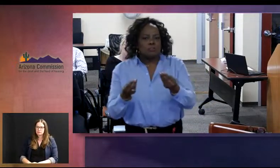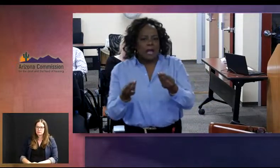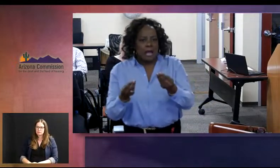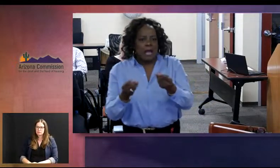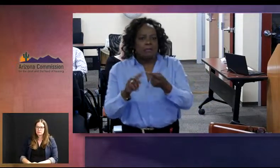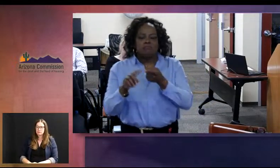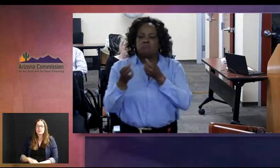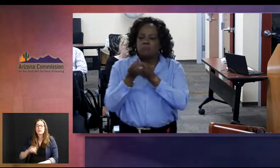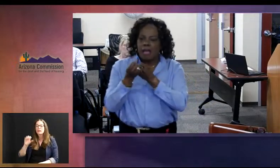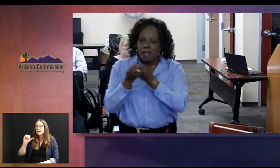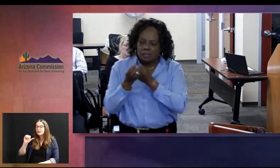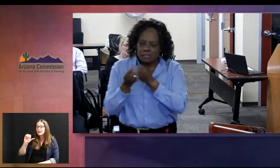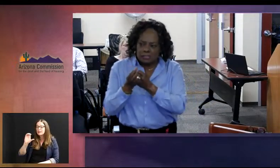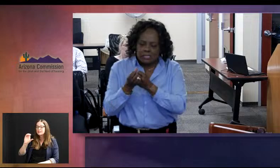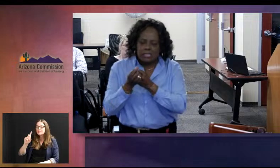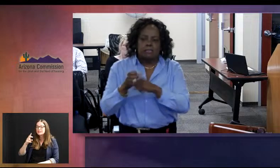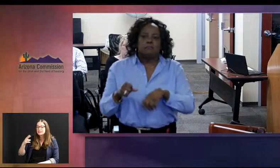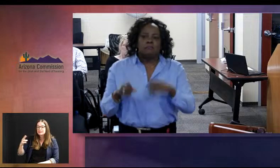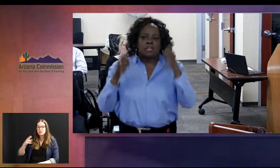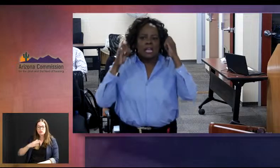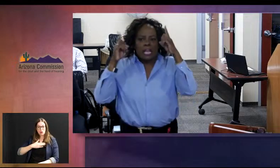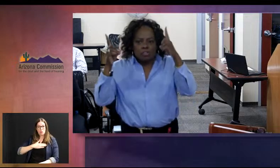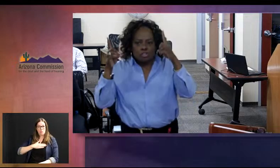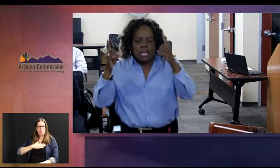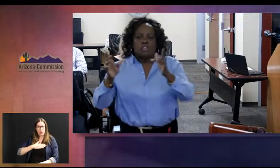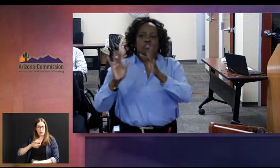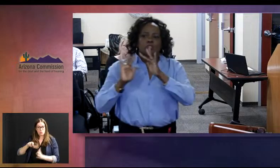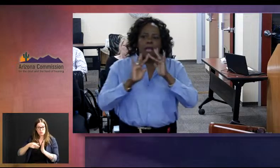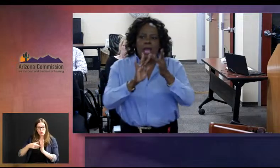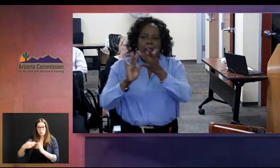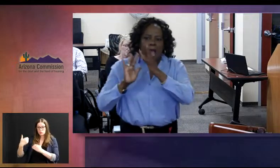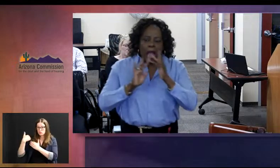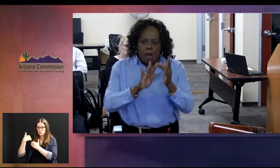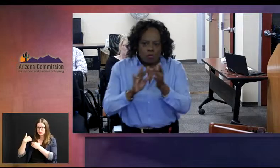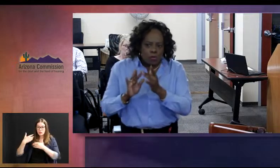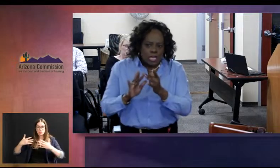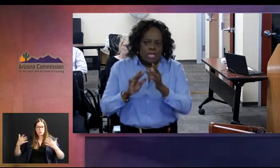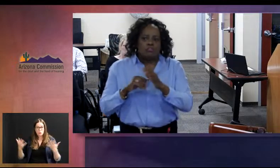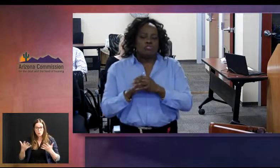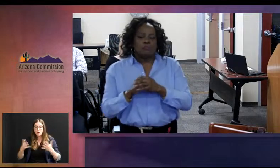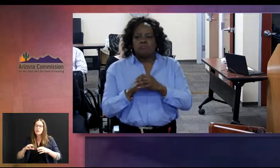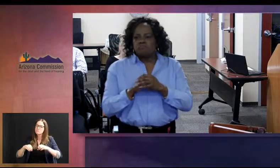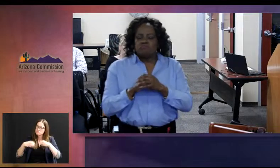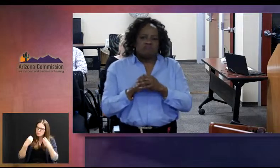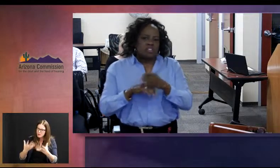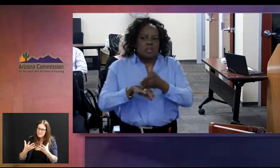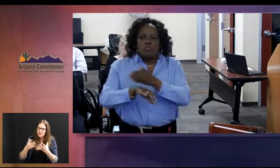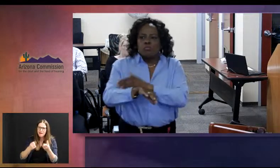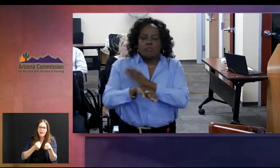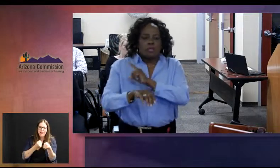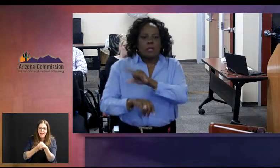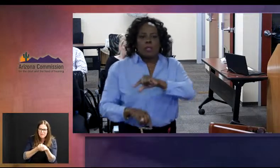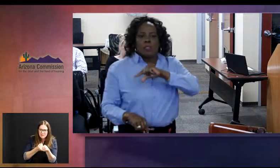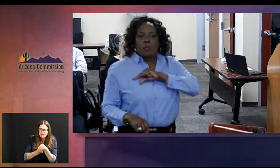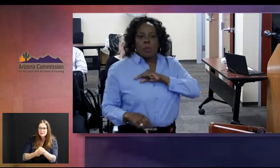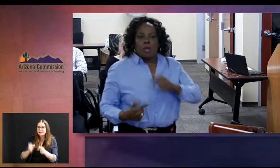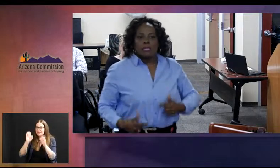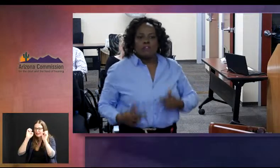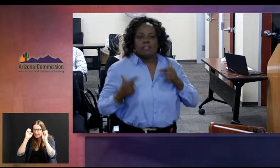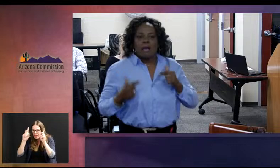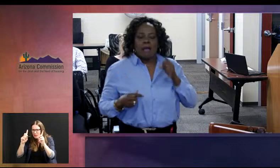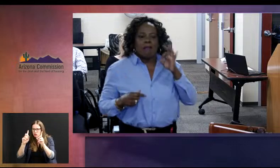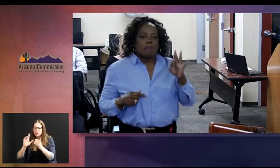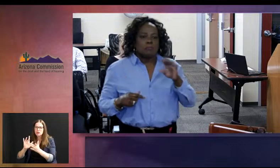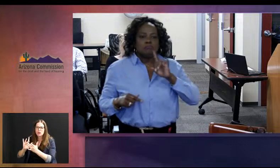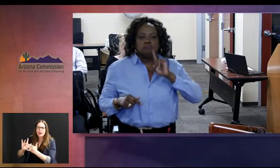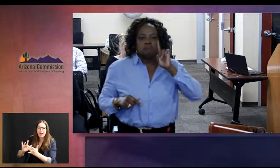At ACDHH, my roles and responsibilities include providing advocacy, education, outreach in order